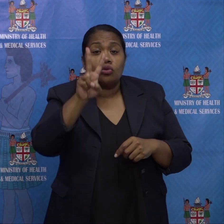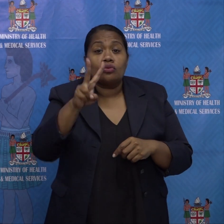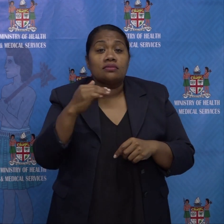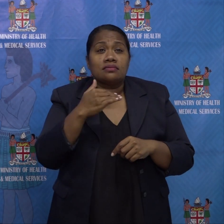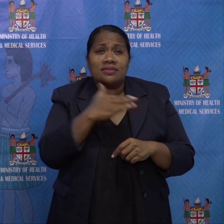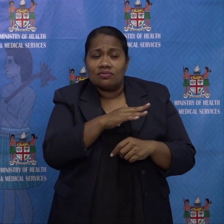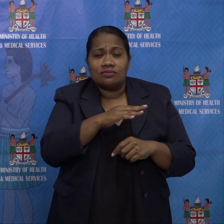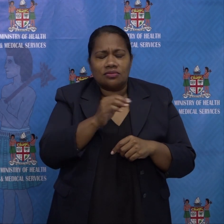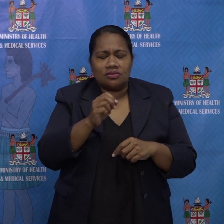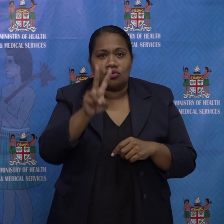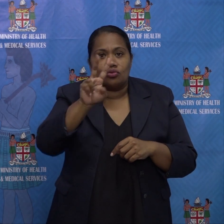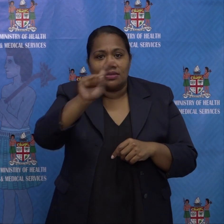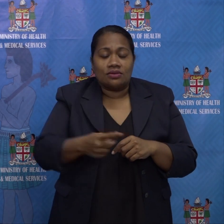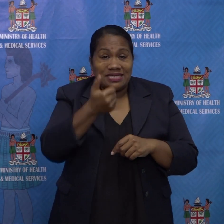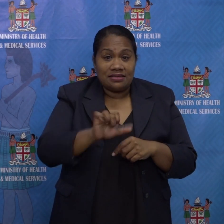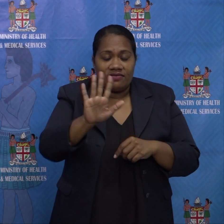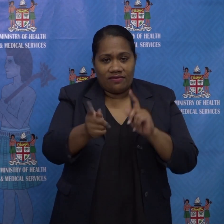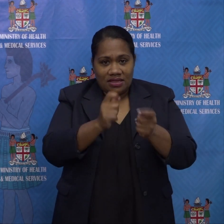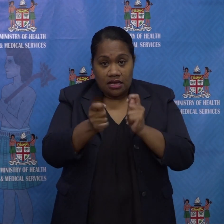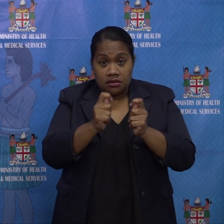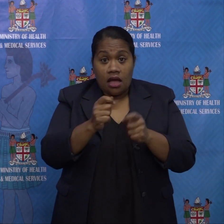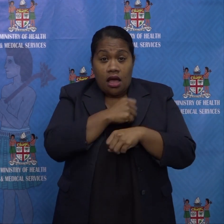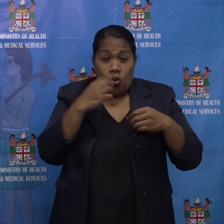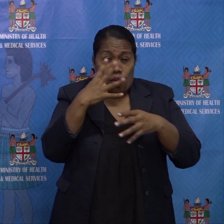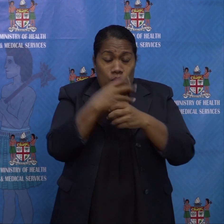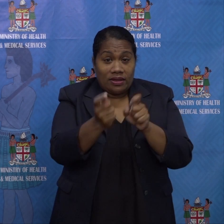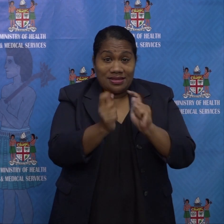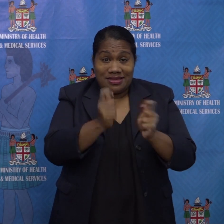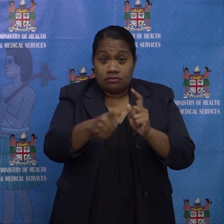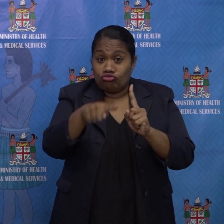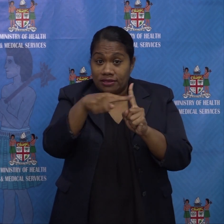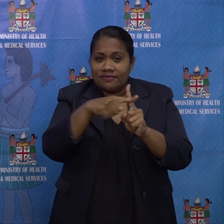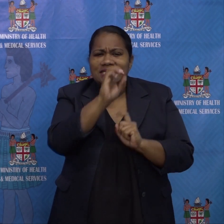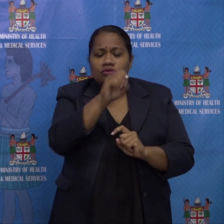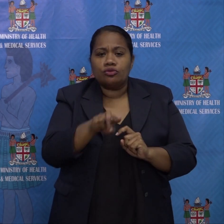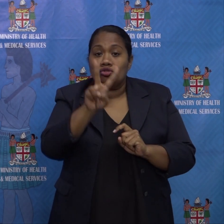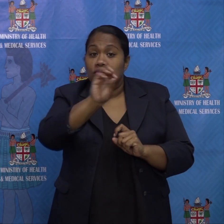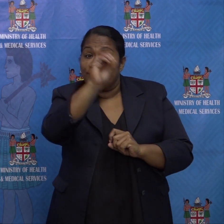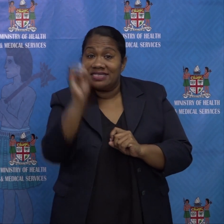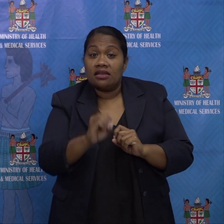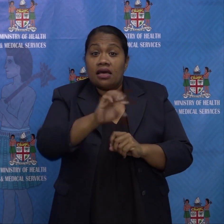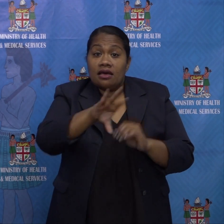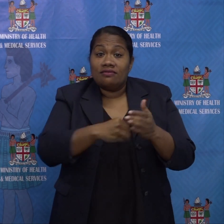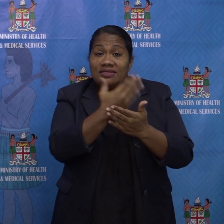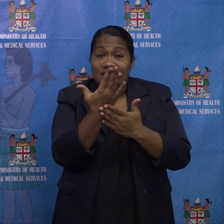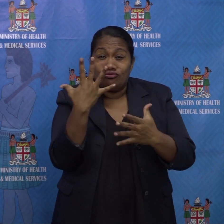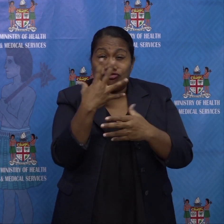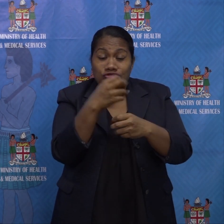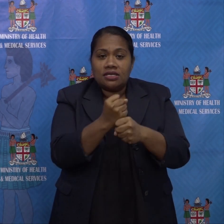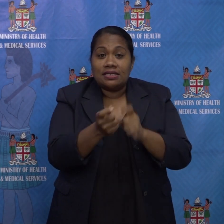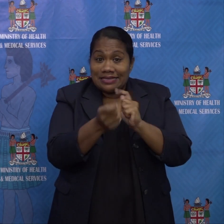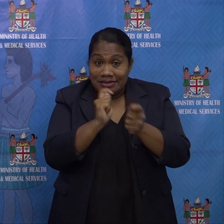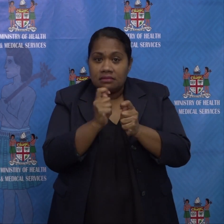2,065 tests. Our overall test positivity is 0.2%, and our 7-day daily average test positivity